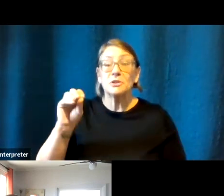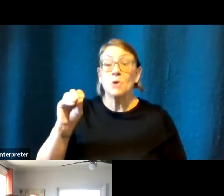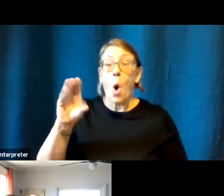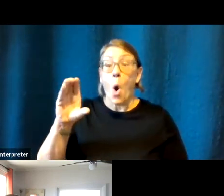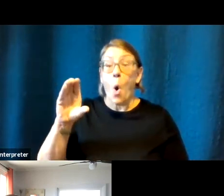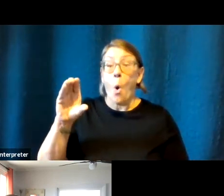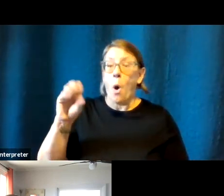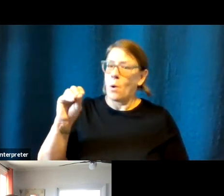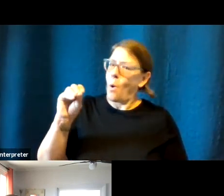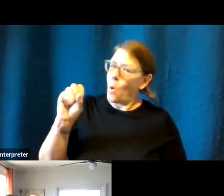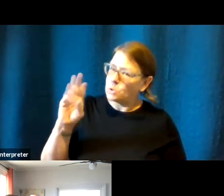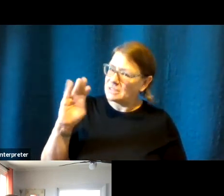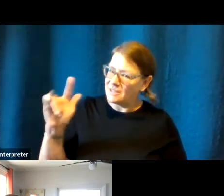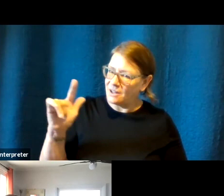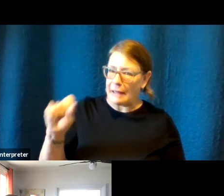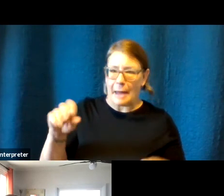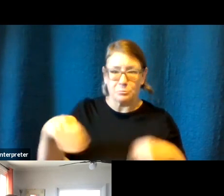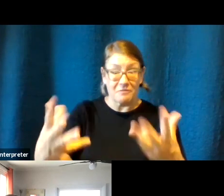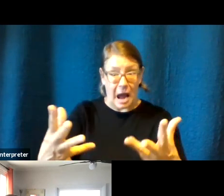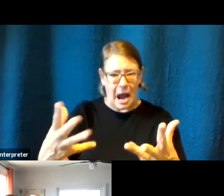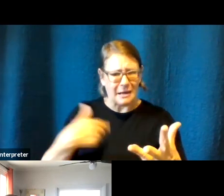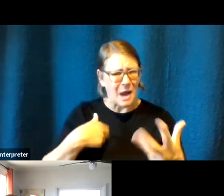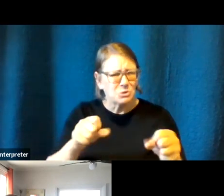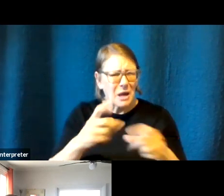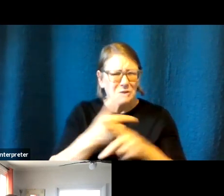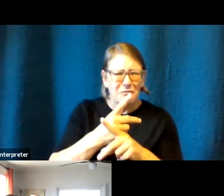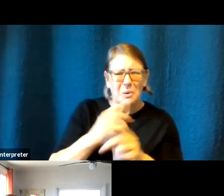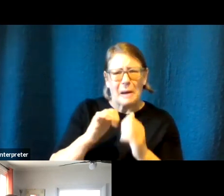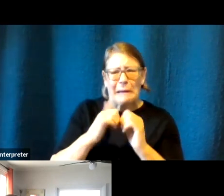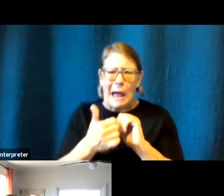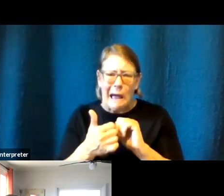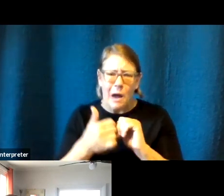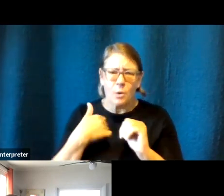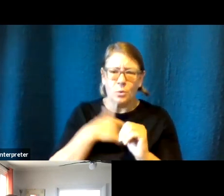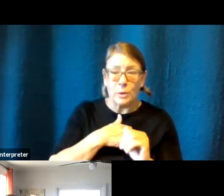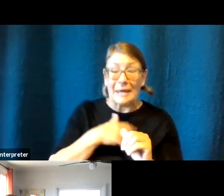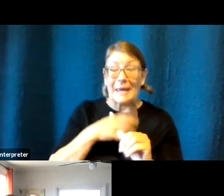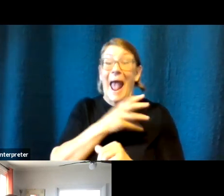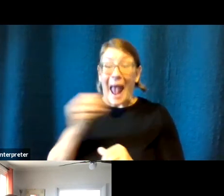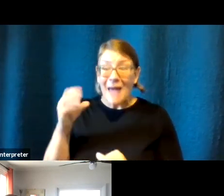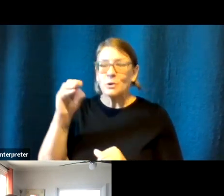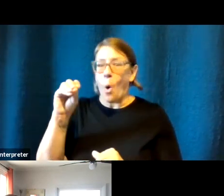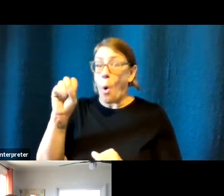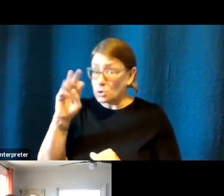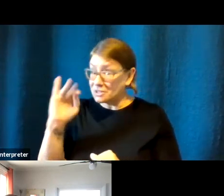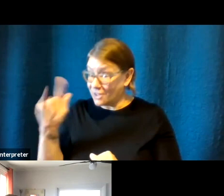to give. And I was trying to figure out if there was some way that we and OSL could